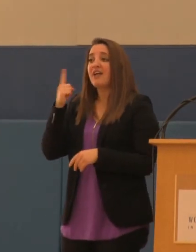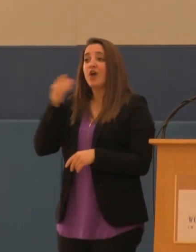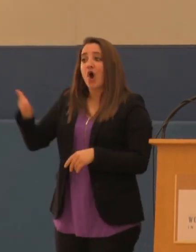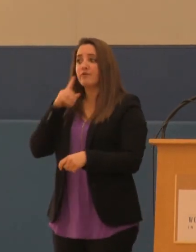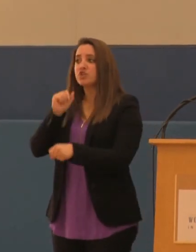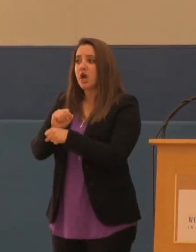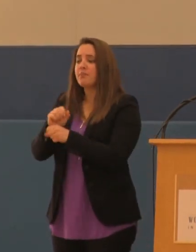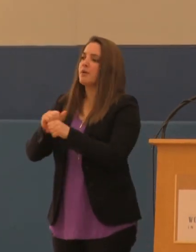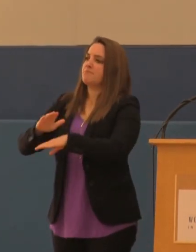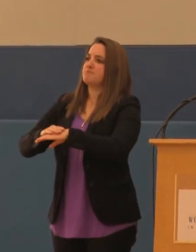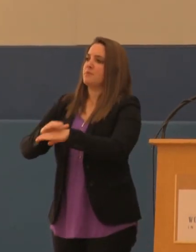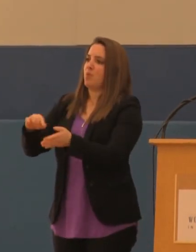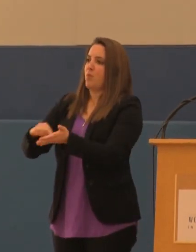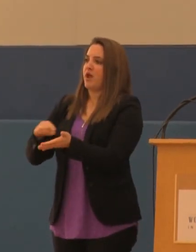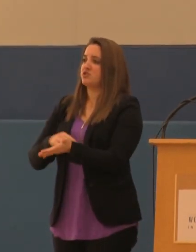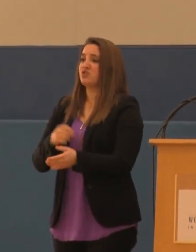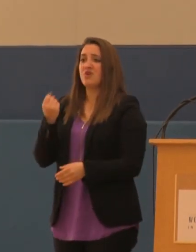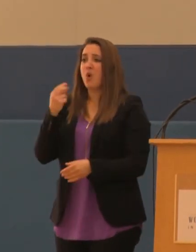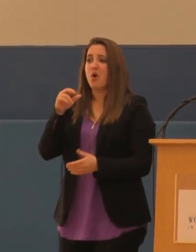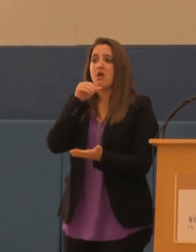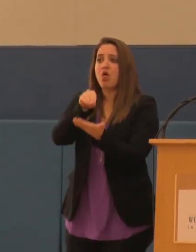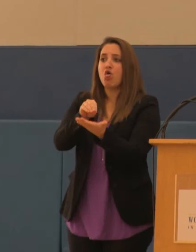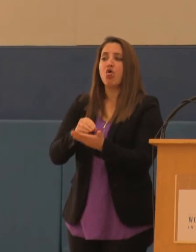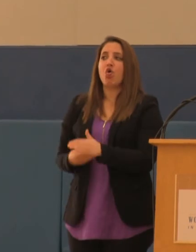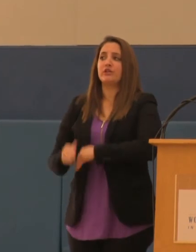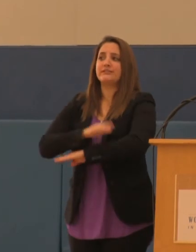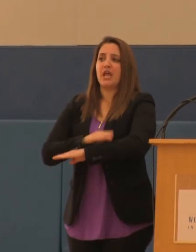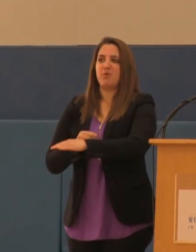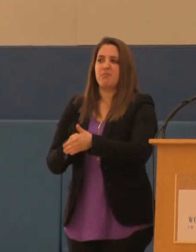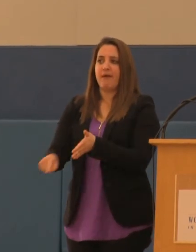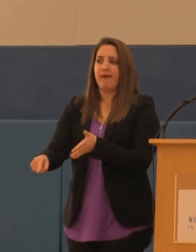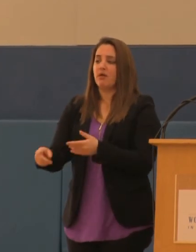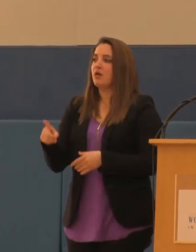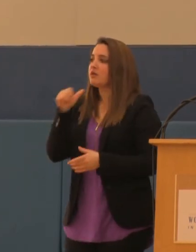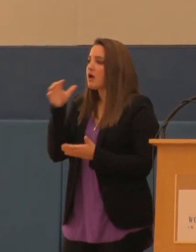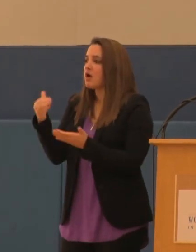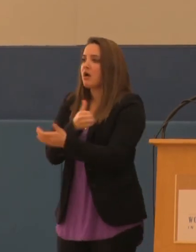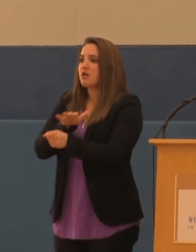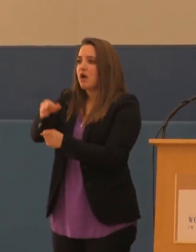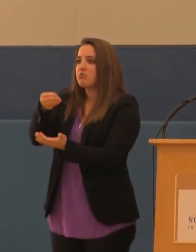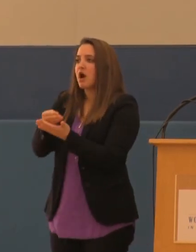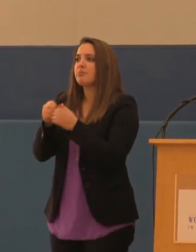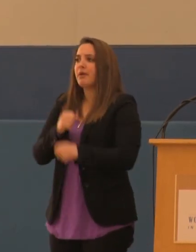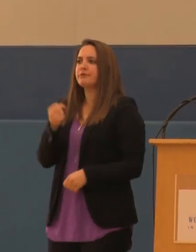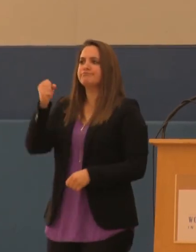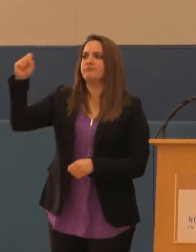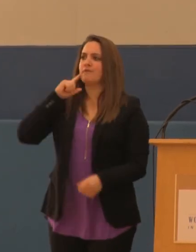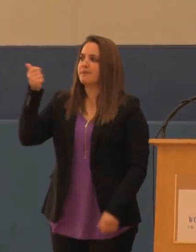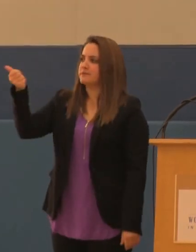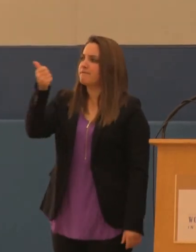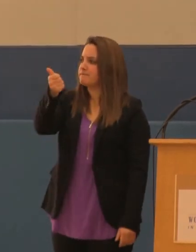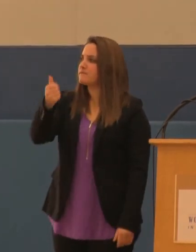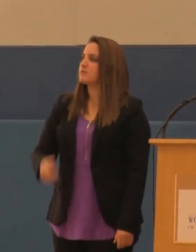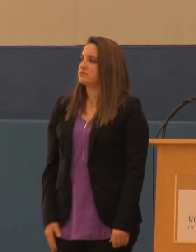They're undocumented workers. They are not making enough money, and they do not have the clout to speak for themselves. The